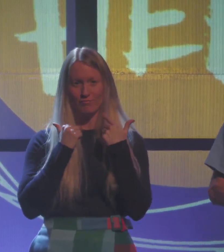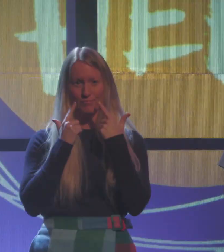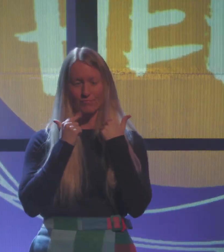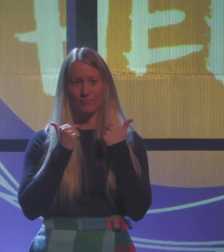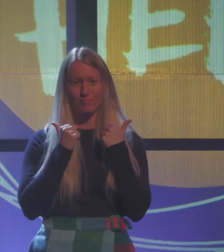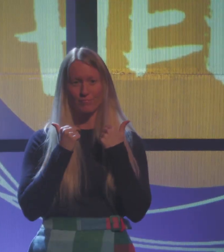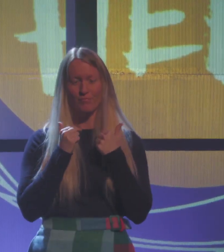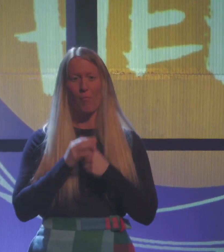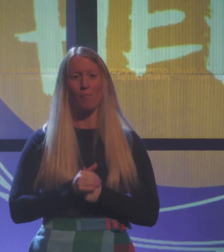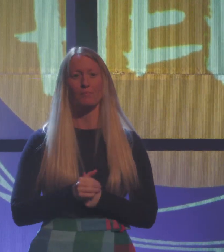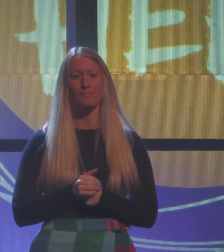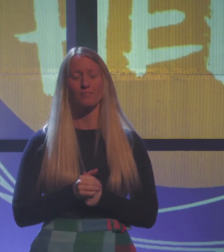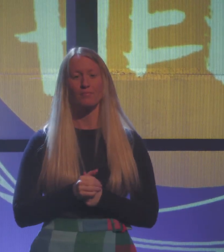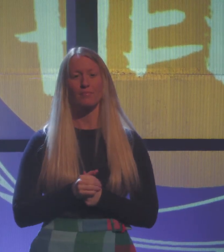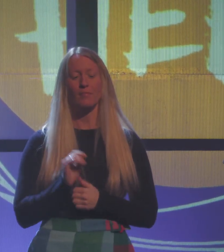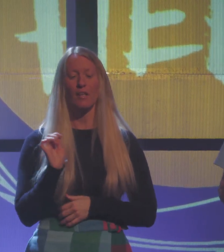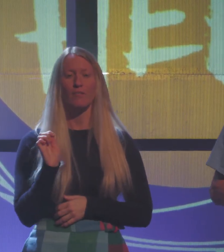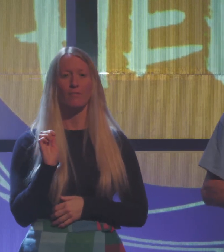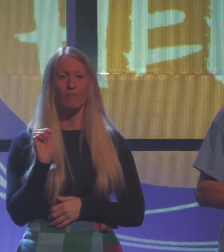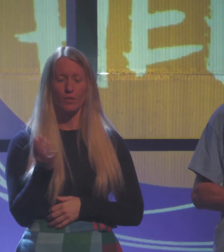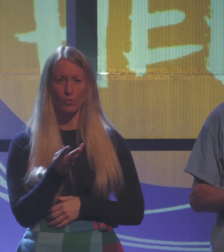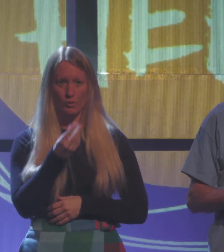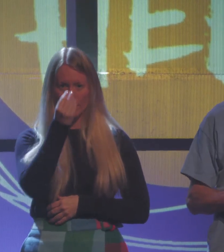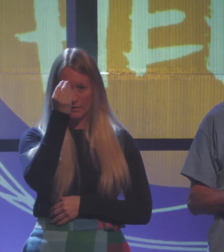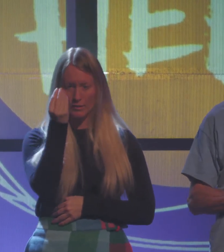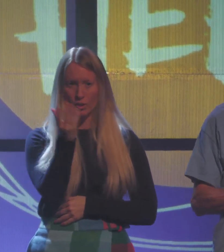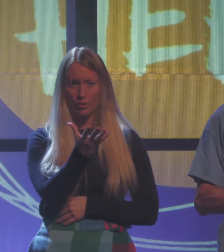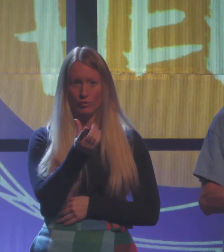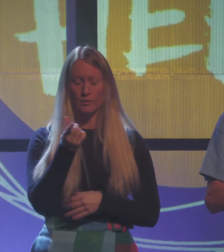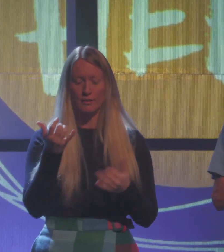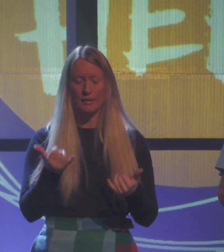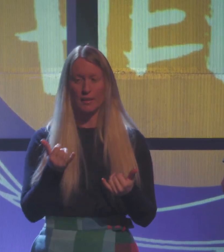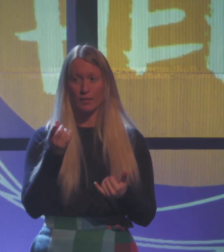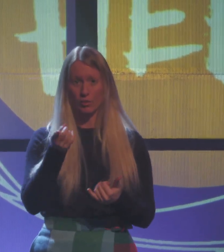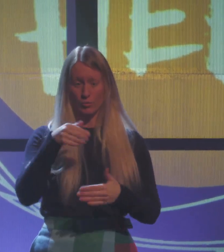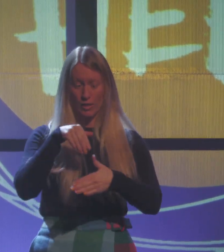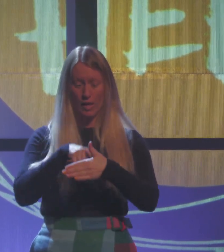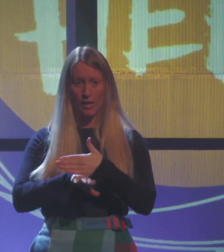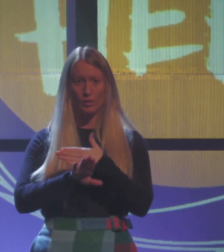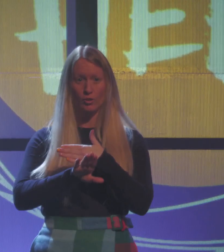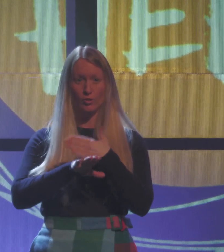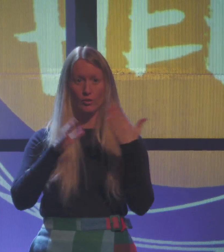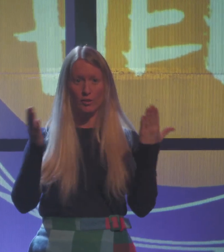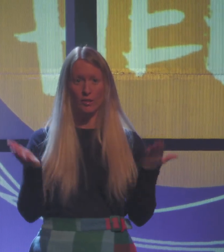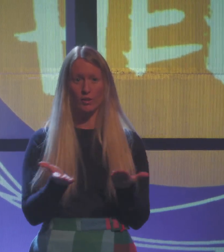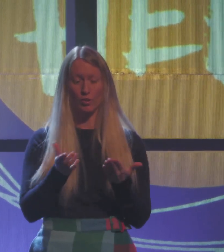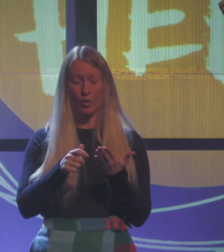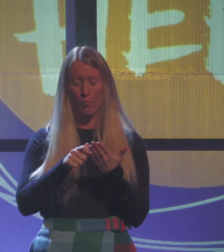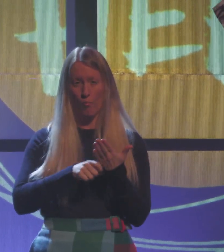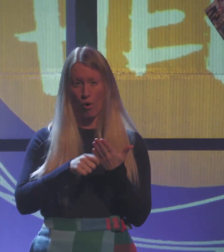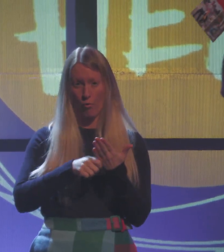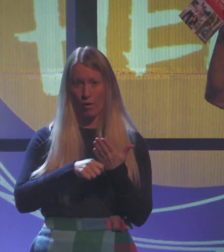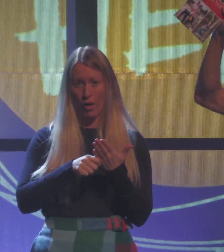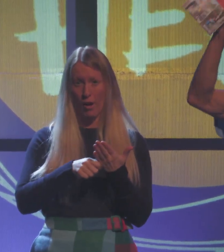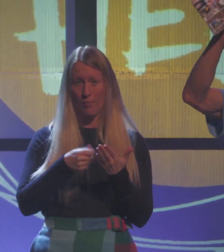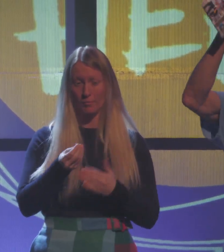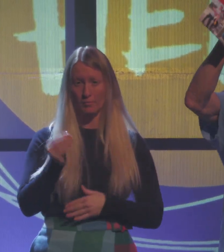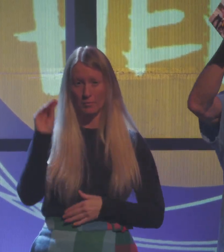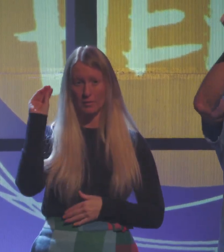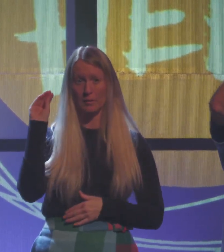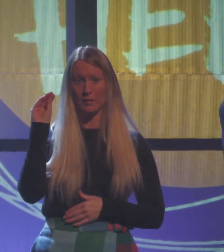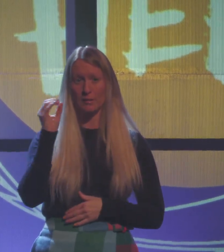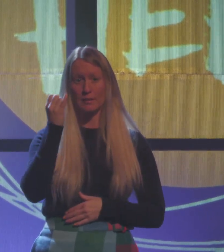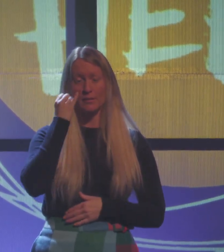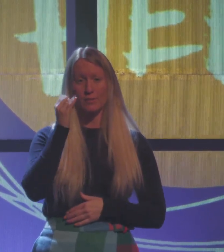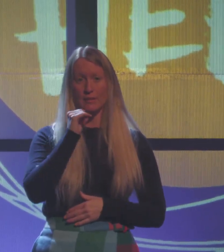So I have a few things to share with you today. As you came in, you should have received a program. If you have not, please